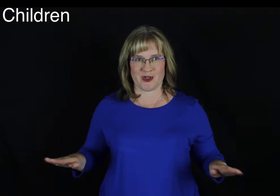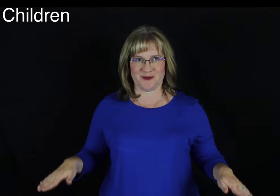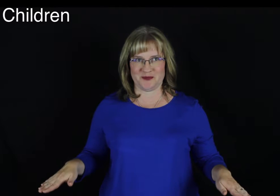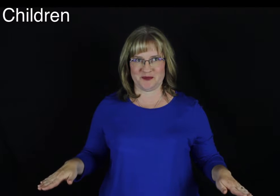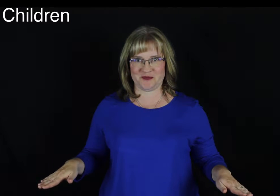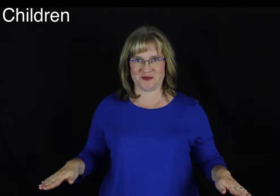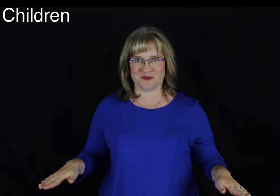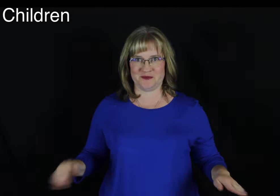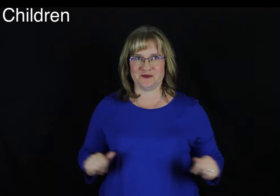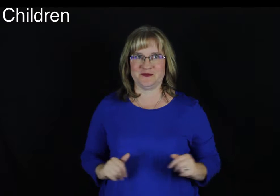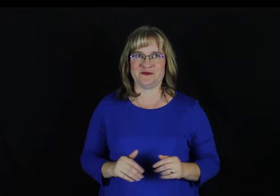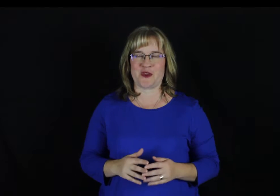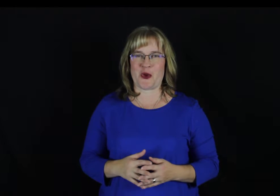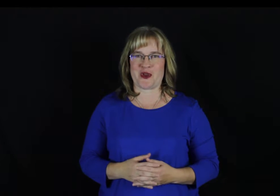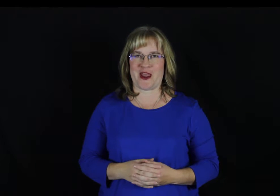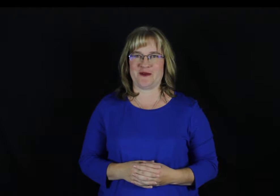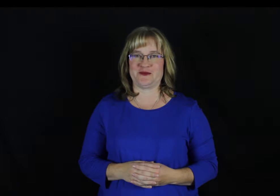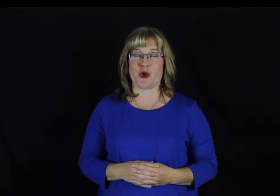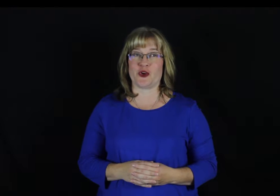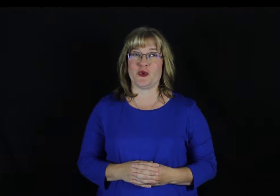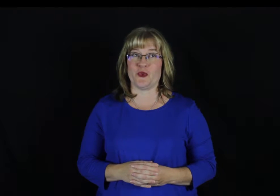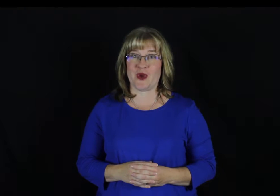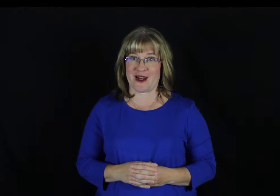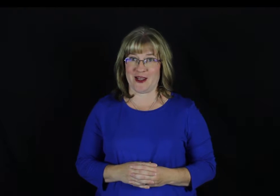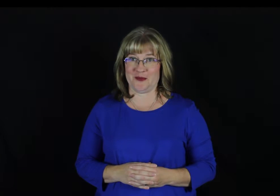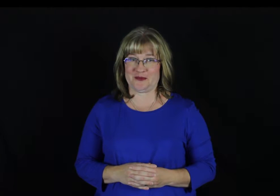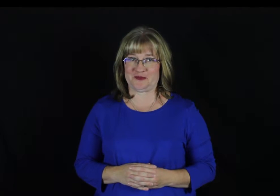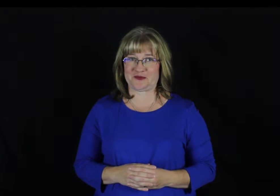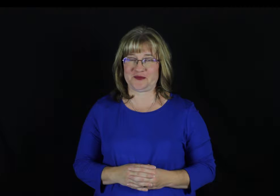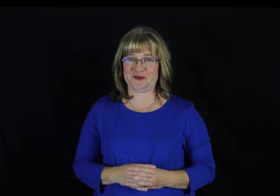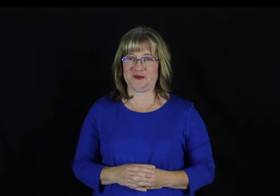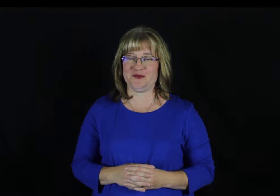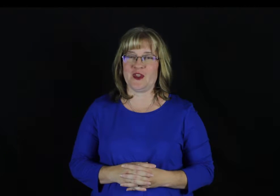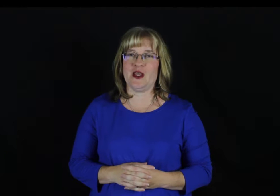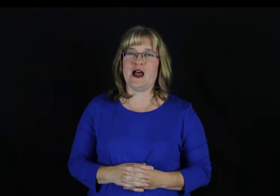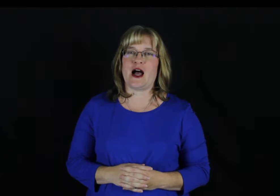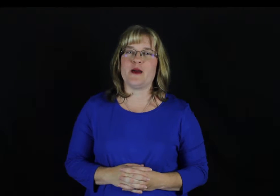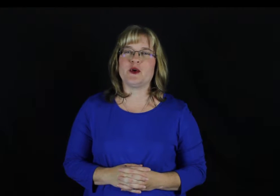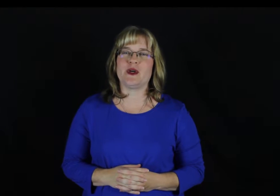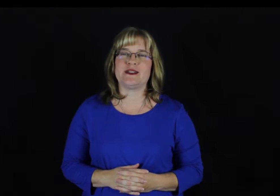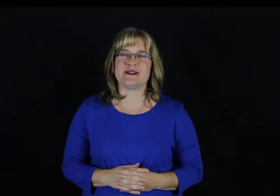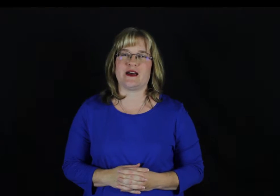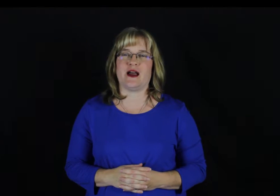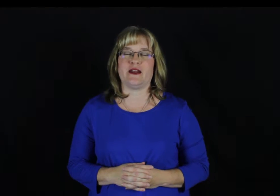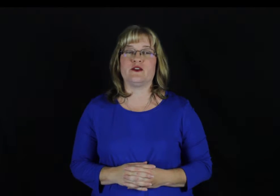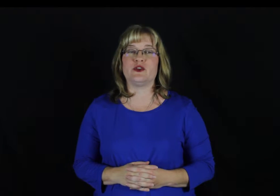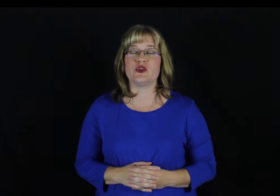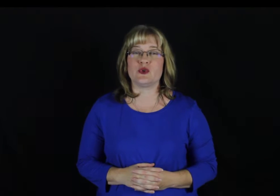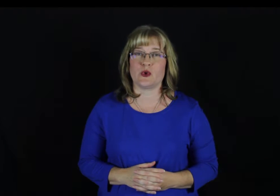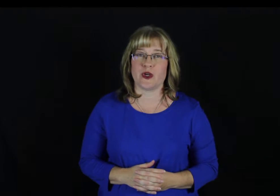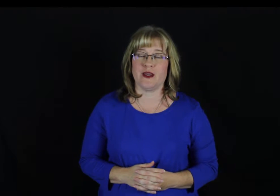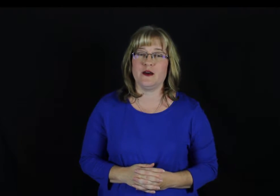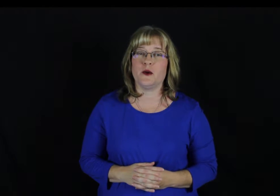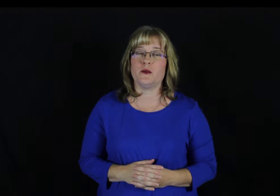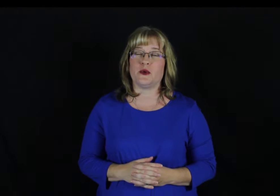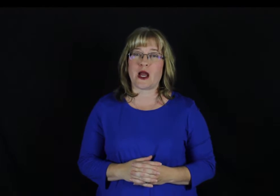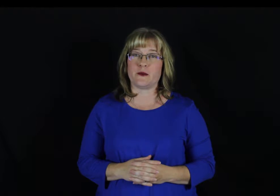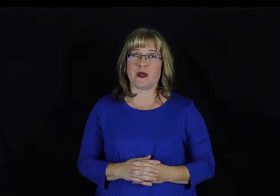Children. Okay, are you ready? I'm going to sign the story, Brown